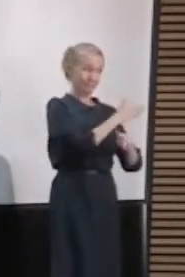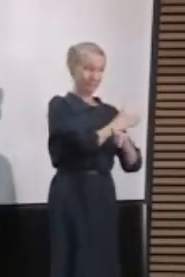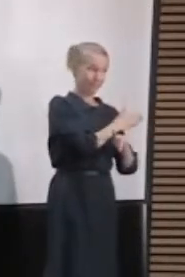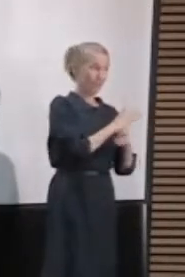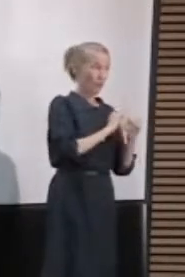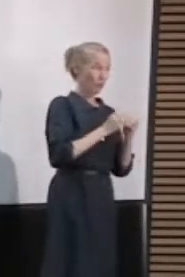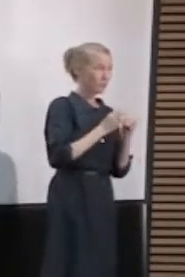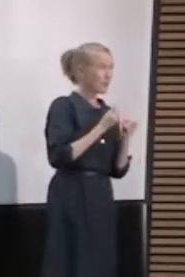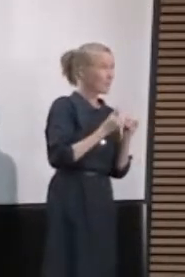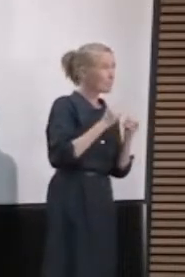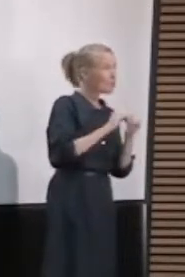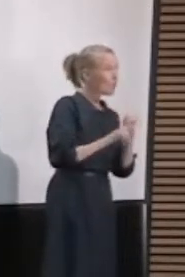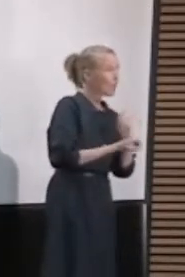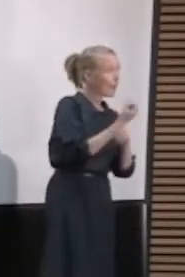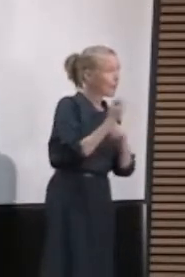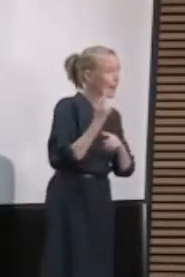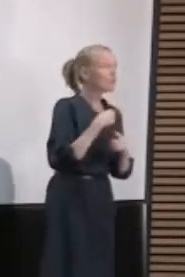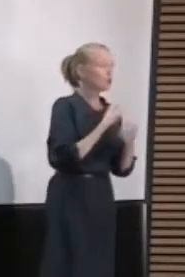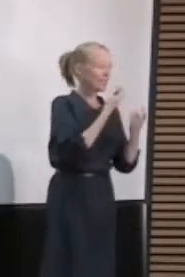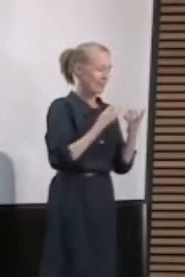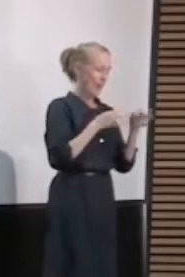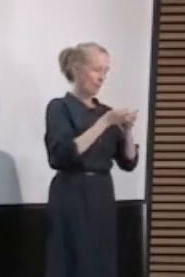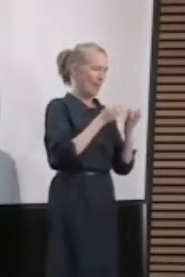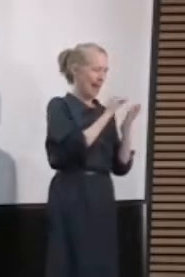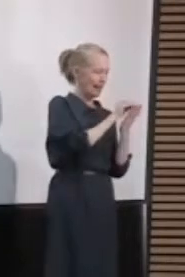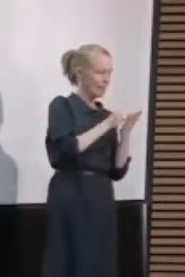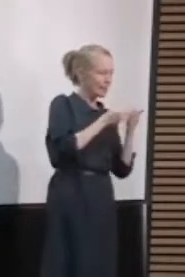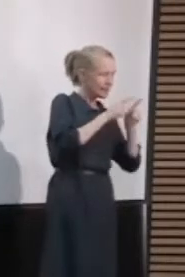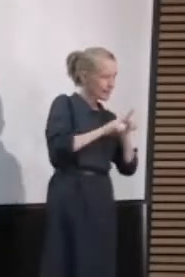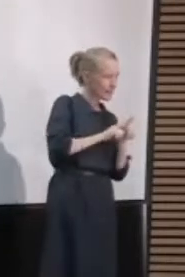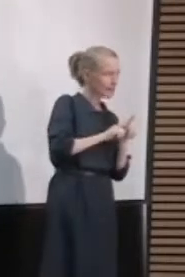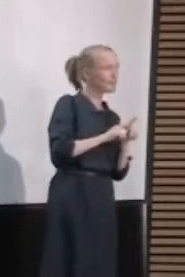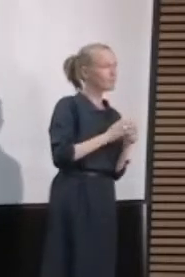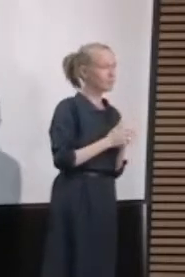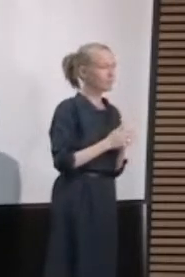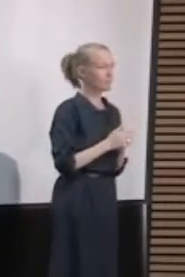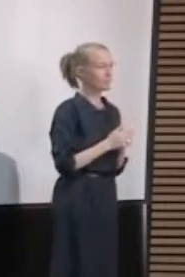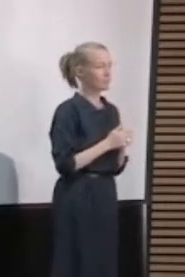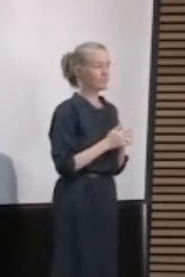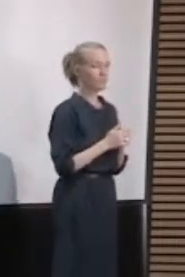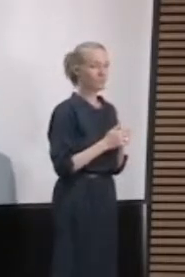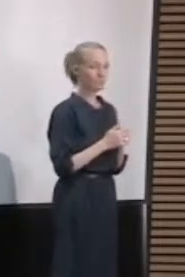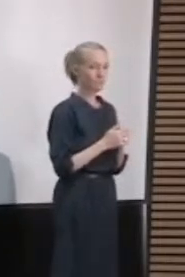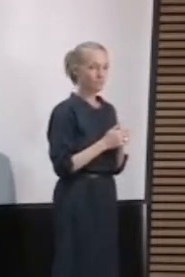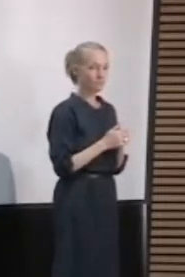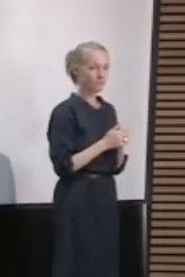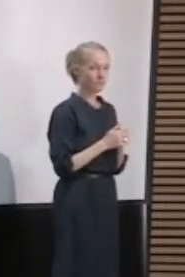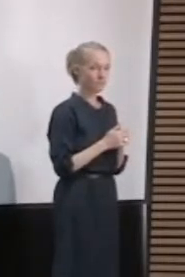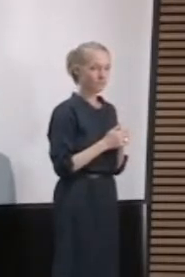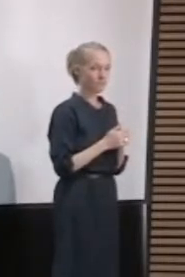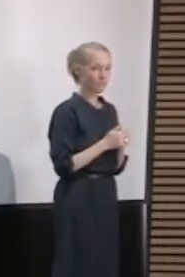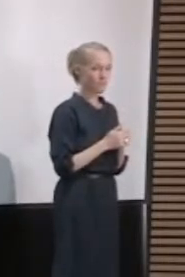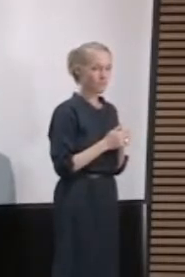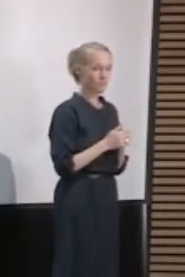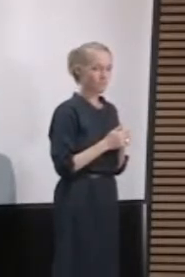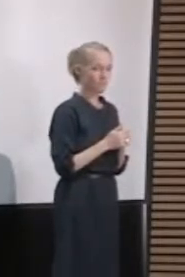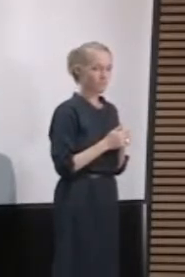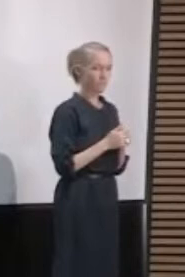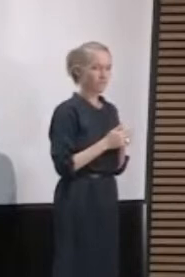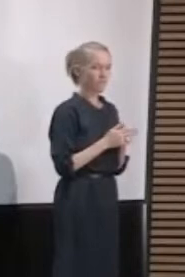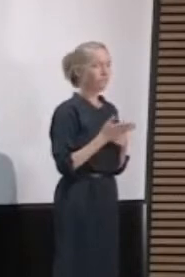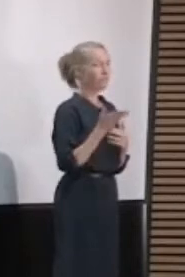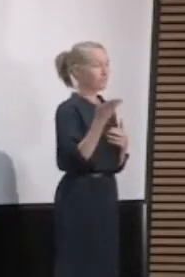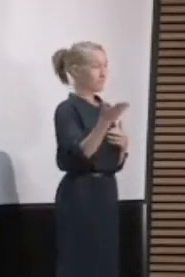time ago, and we're setting that out here today. The out of work? Well, some, of course, won't necessarily be the same